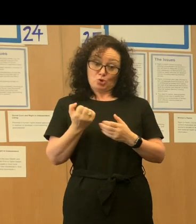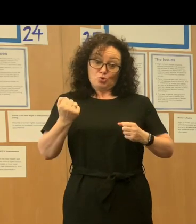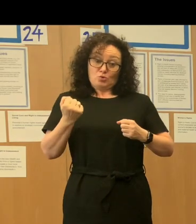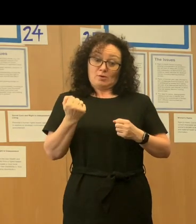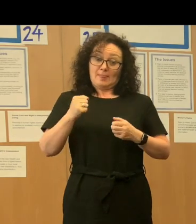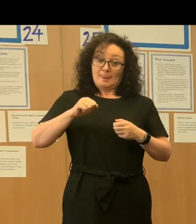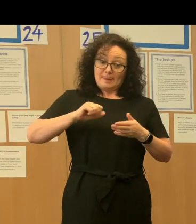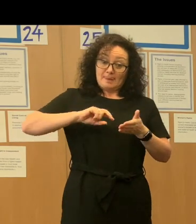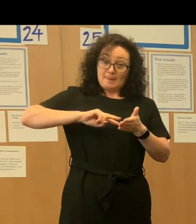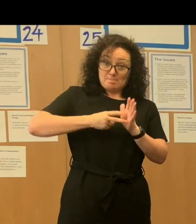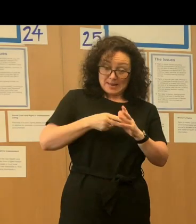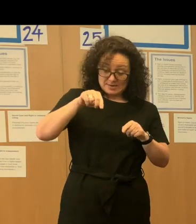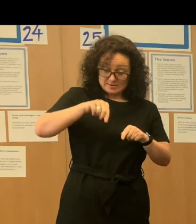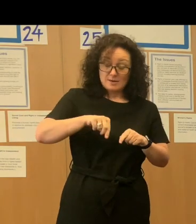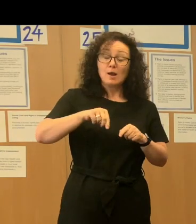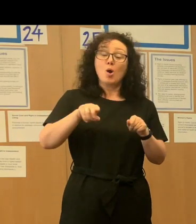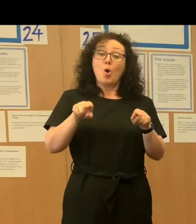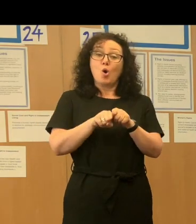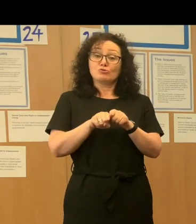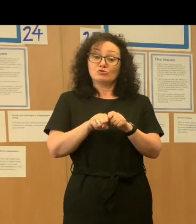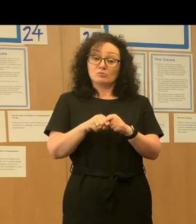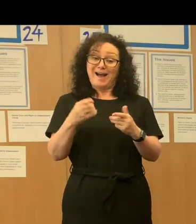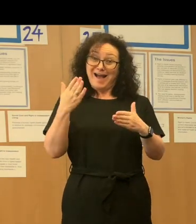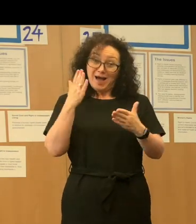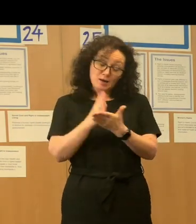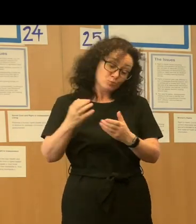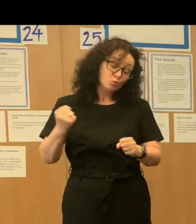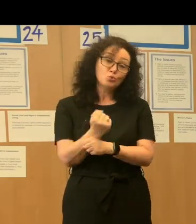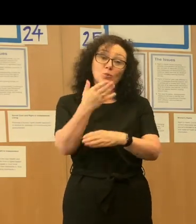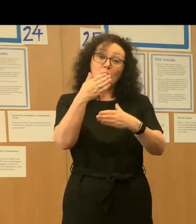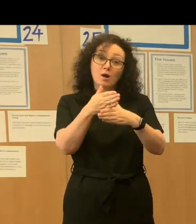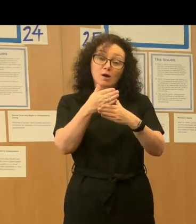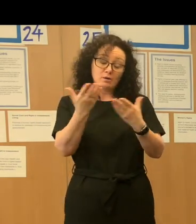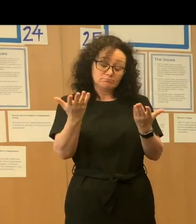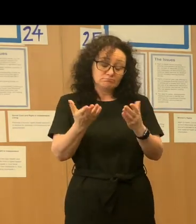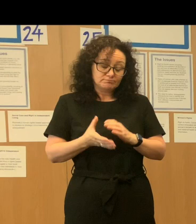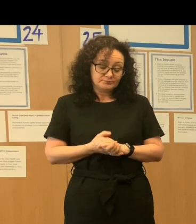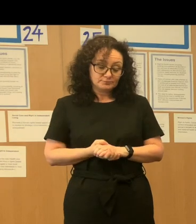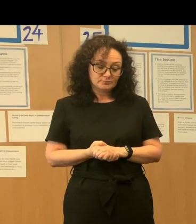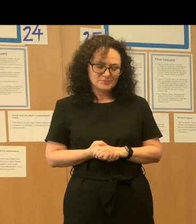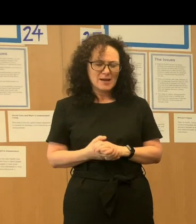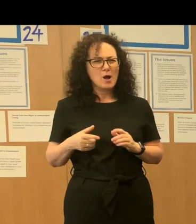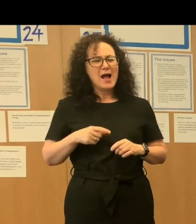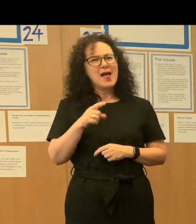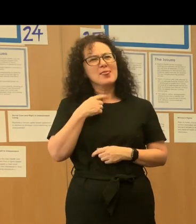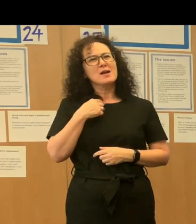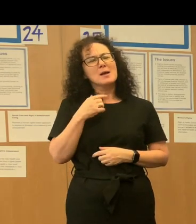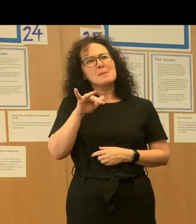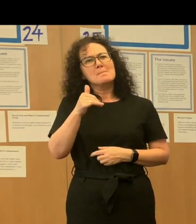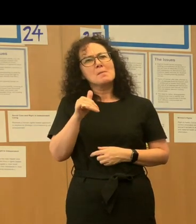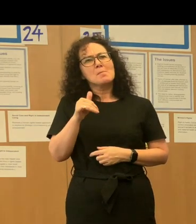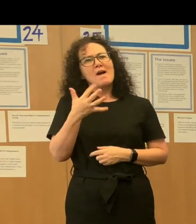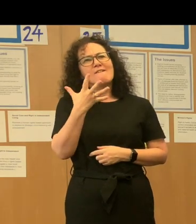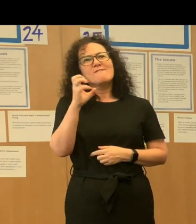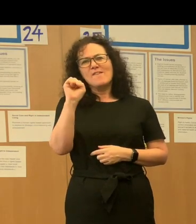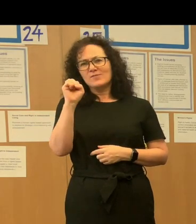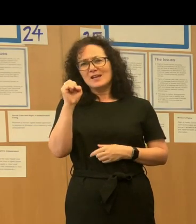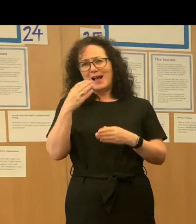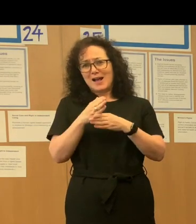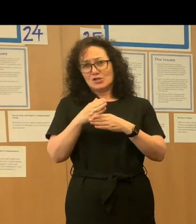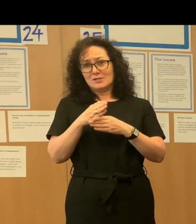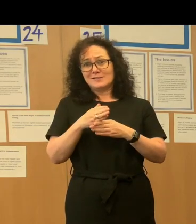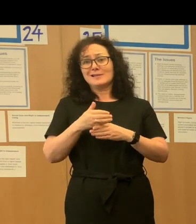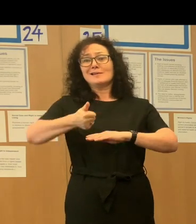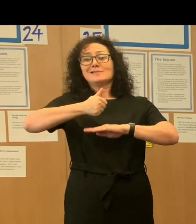implementing SNAP 1. And altogether, we think there were probably over 50 actions that were taken forward over those 4